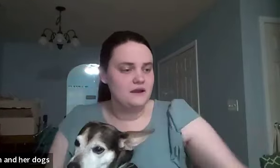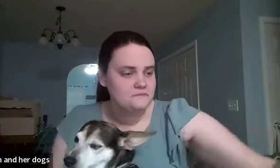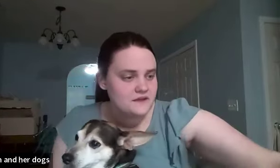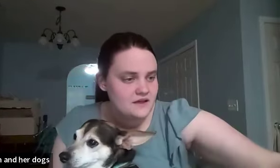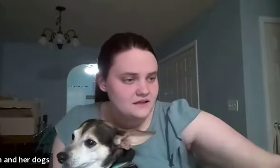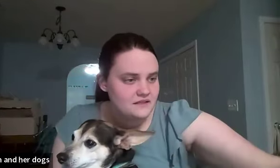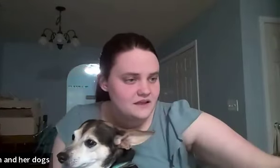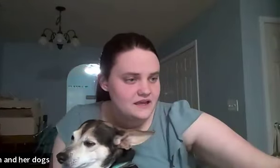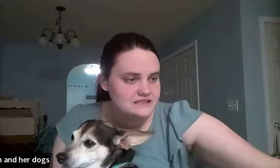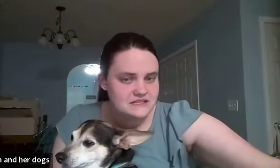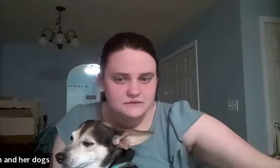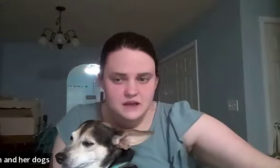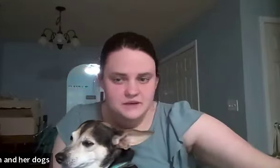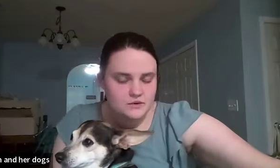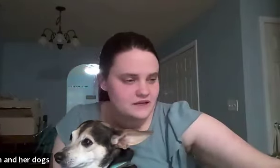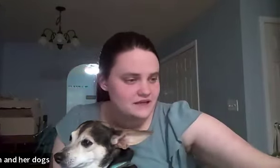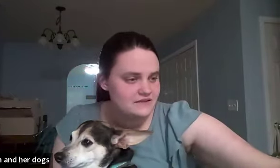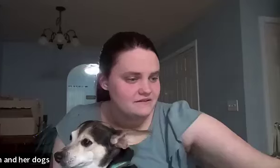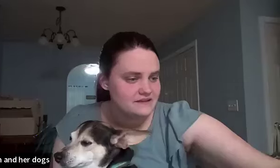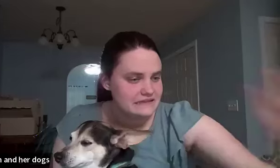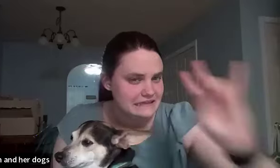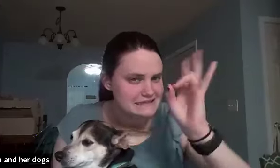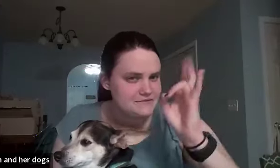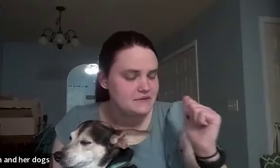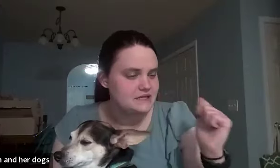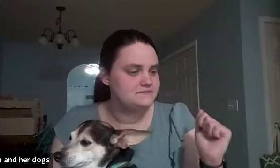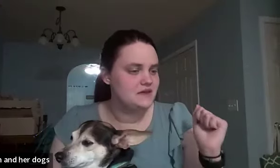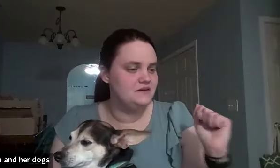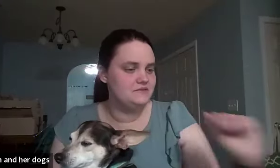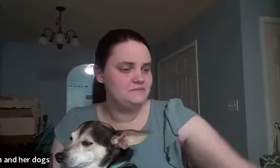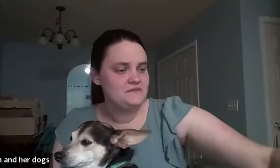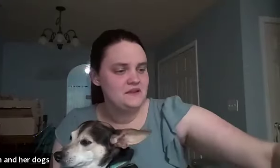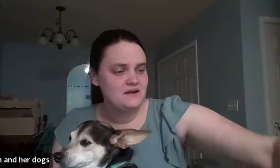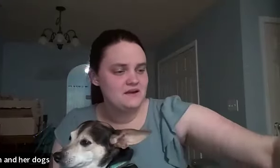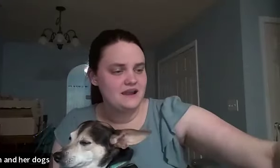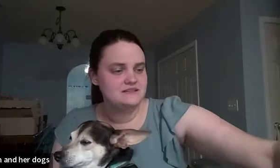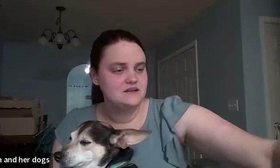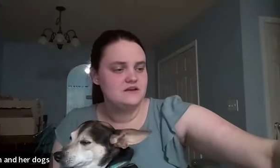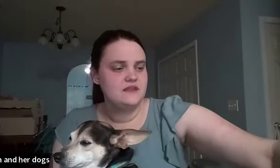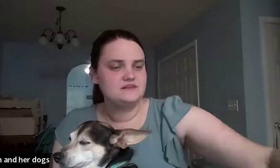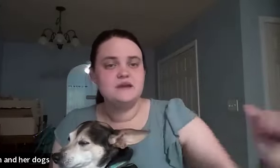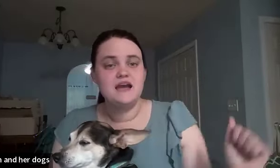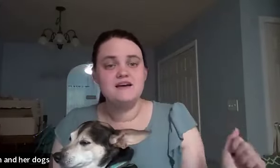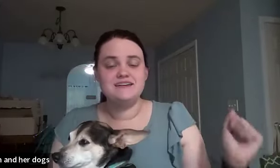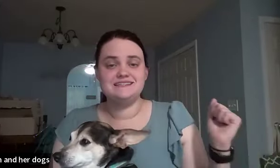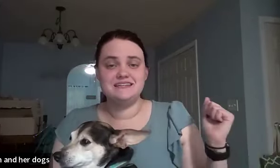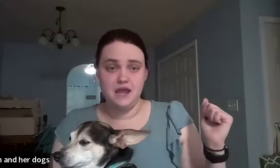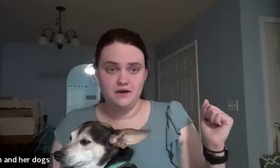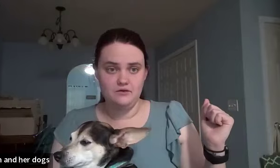Okay, let's see if how many more we can get in the next 7 minutes. All right, the next one we have is